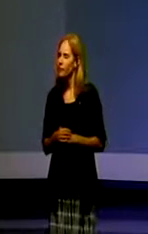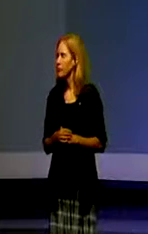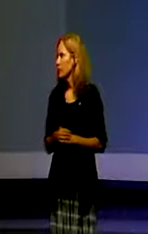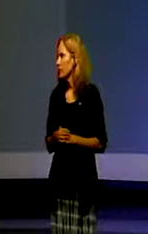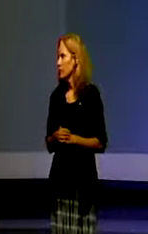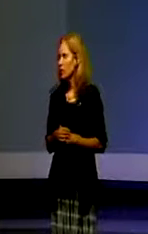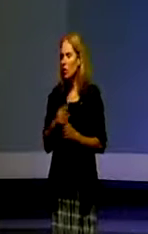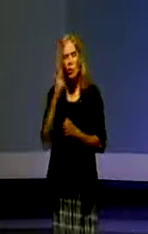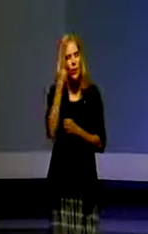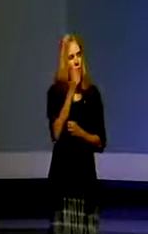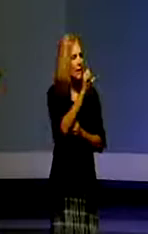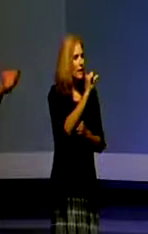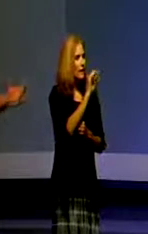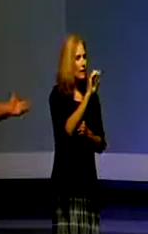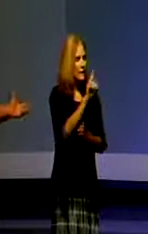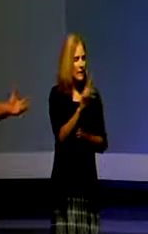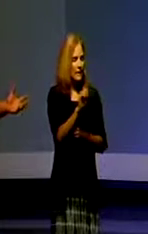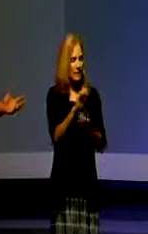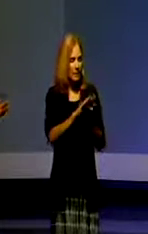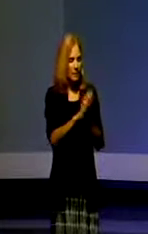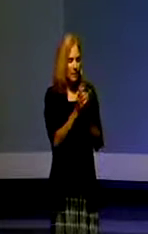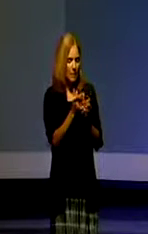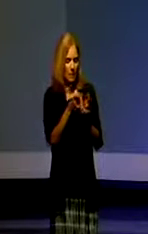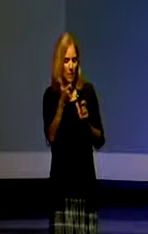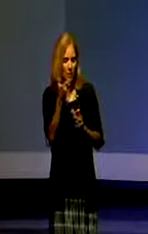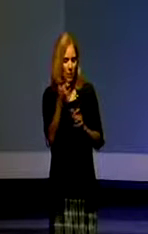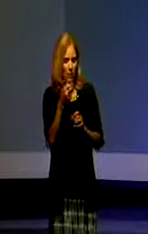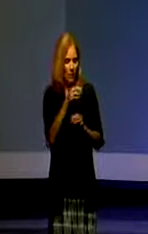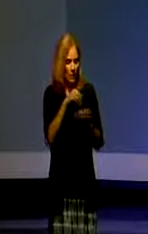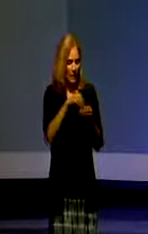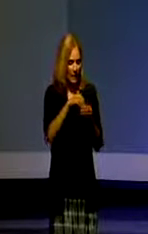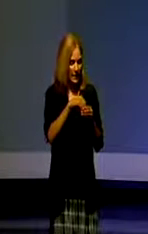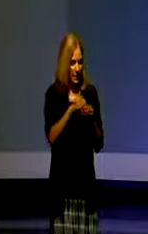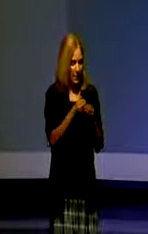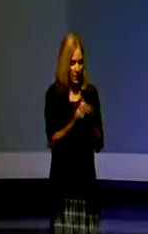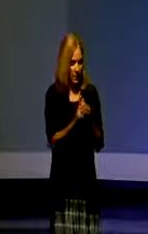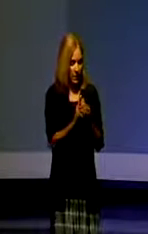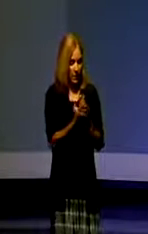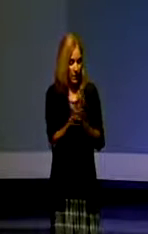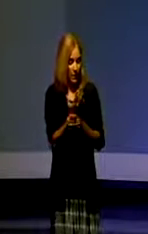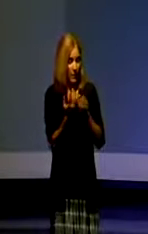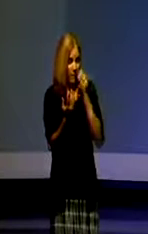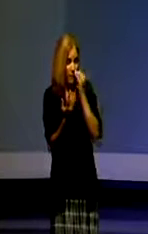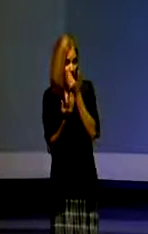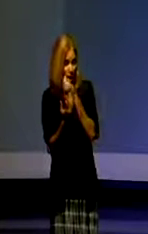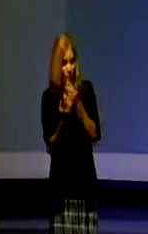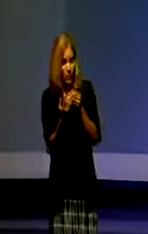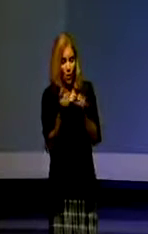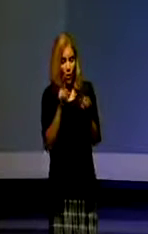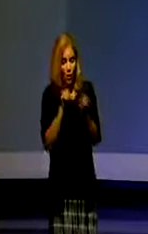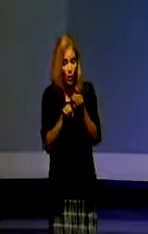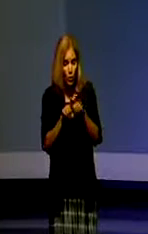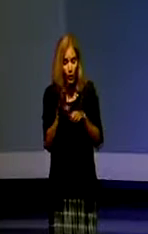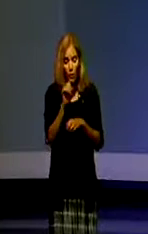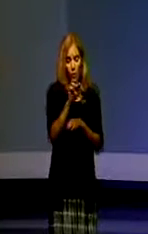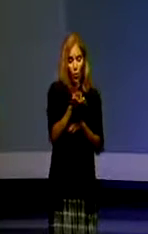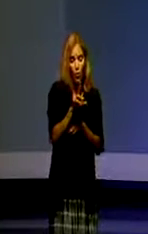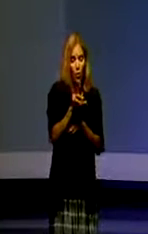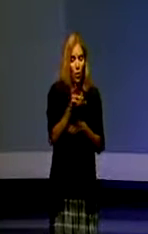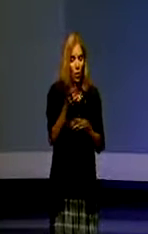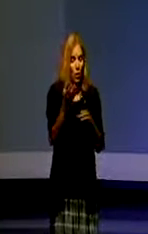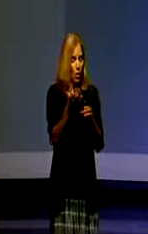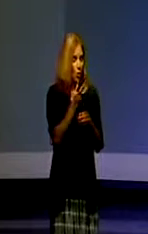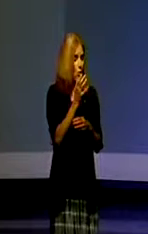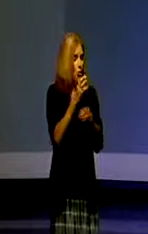of seeds turning into something bigger, when we plant a seed and it turns into flowers or into cucumbers or into a crop